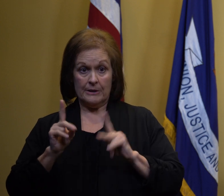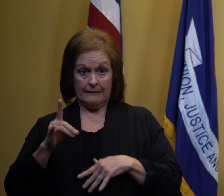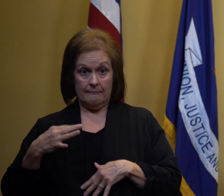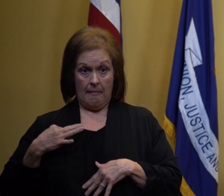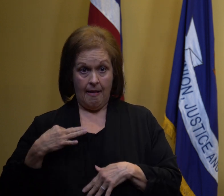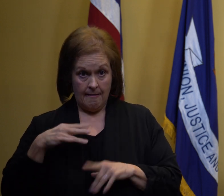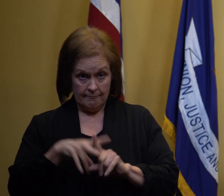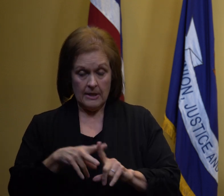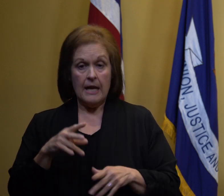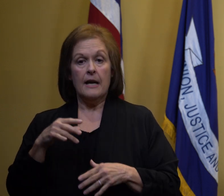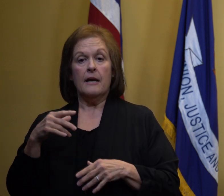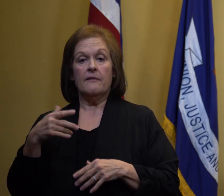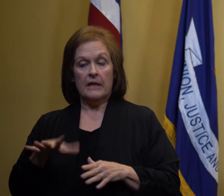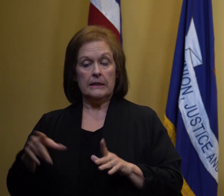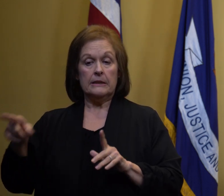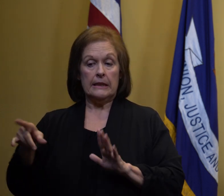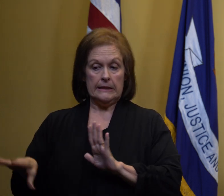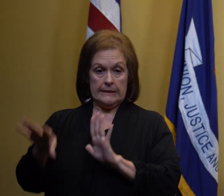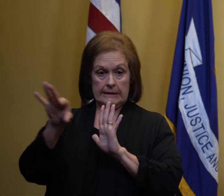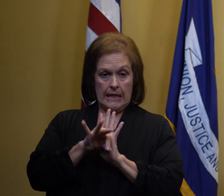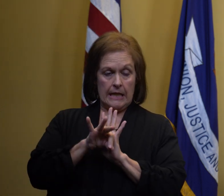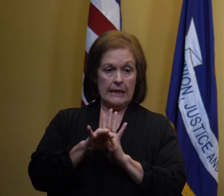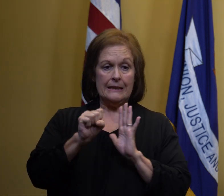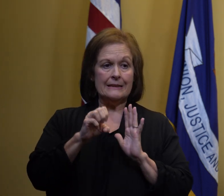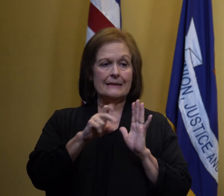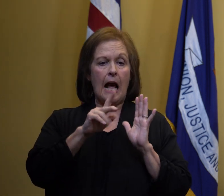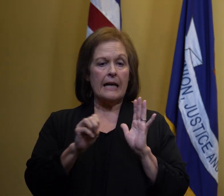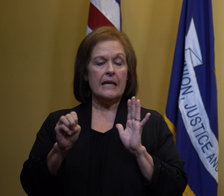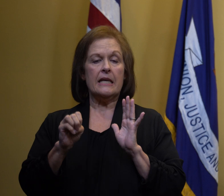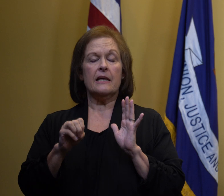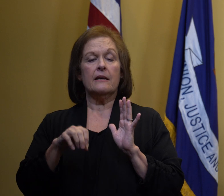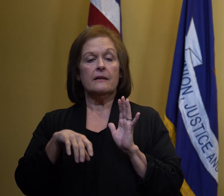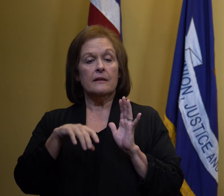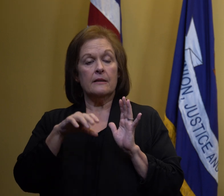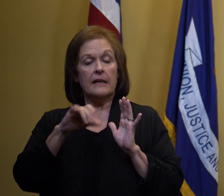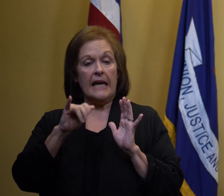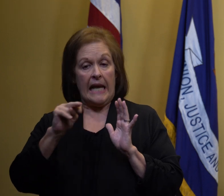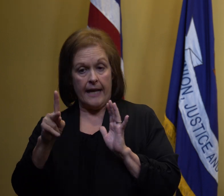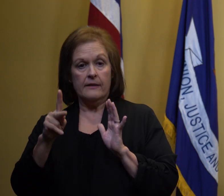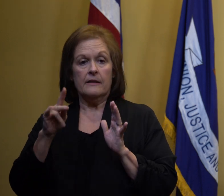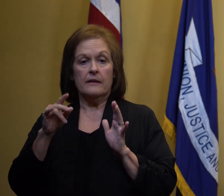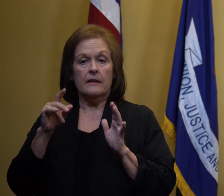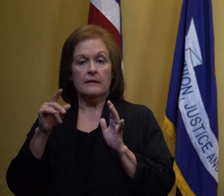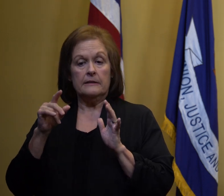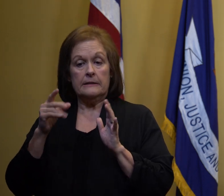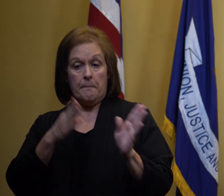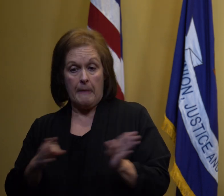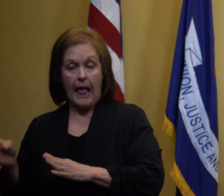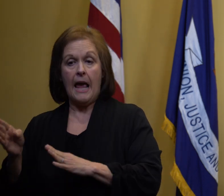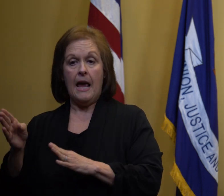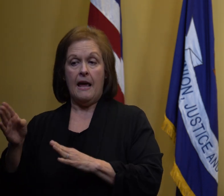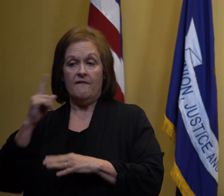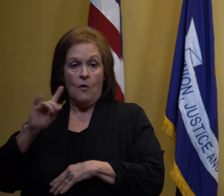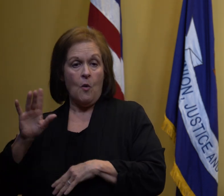team selected Sasaki Associates and Inc. to develop the master plan for Lincoln Beach. So again, we're very